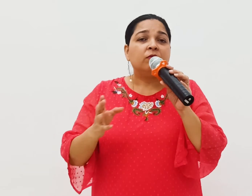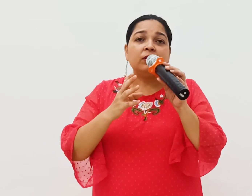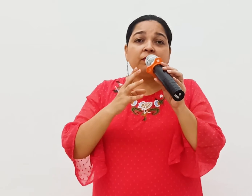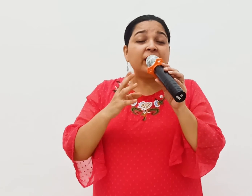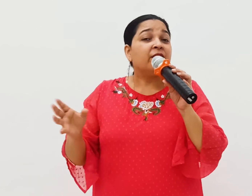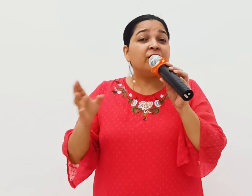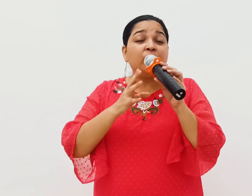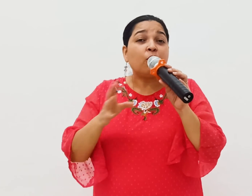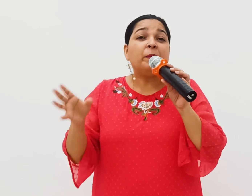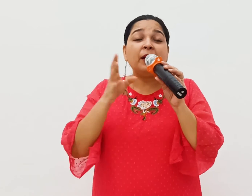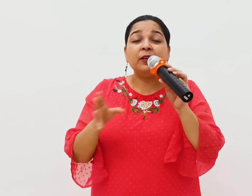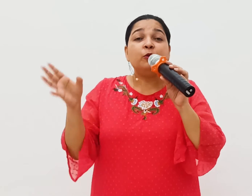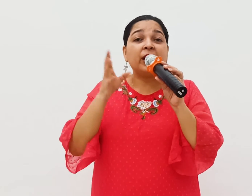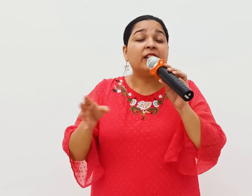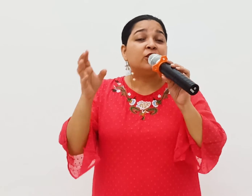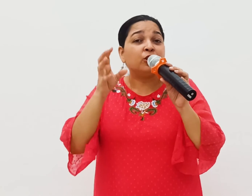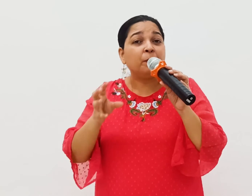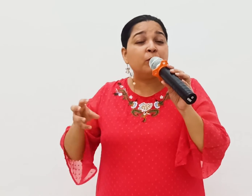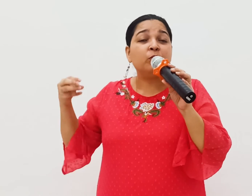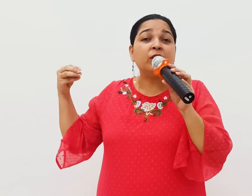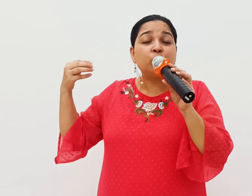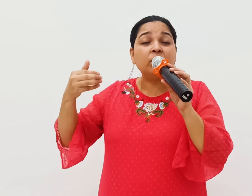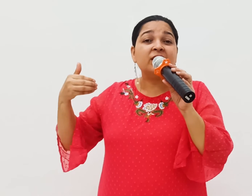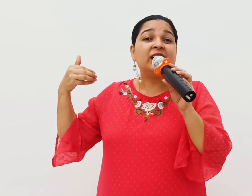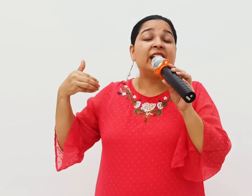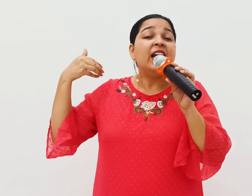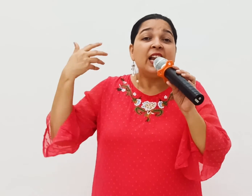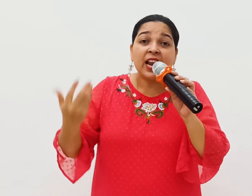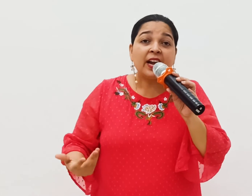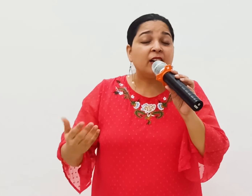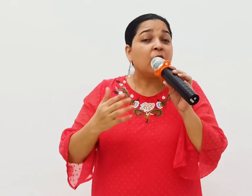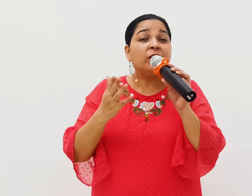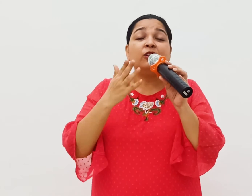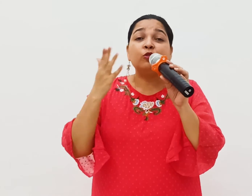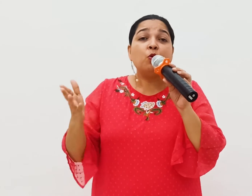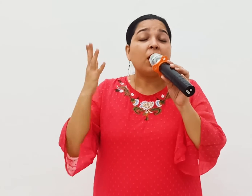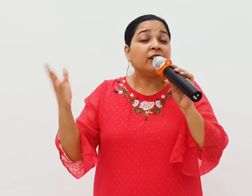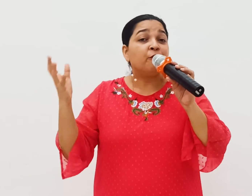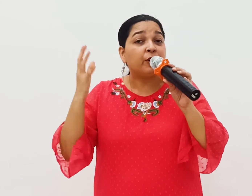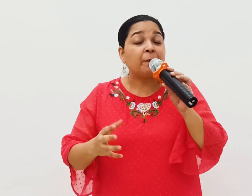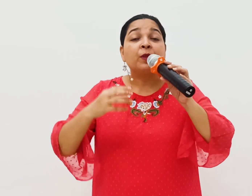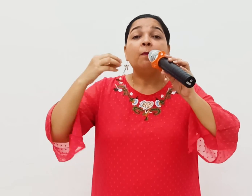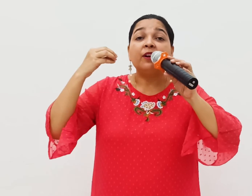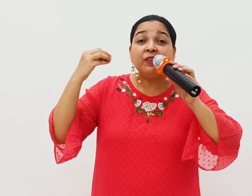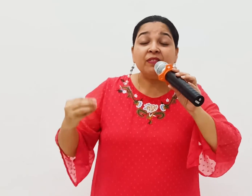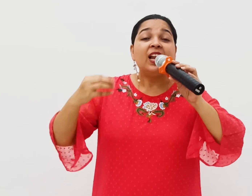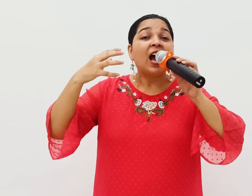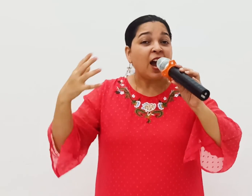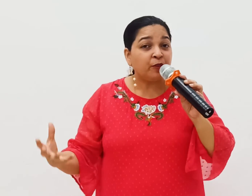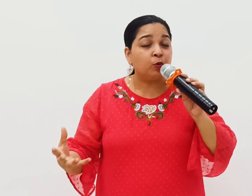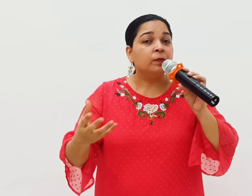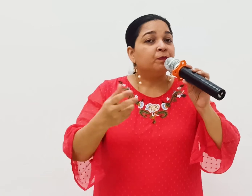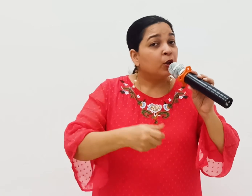no, we will not be able to take the ship to the towards the land. Now there is no other way, but we